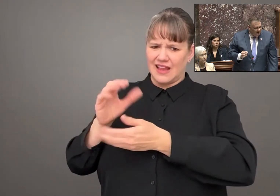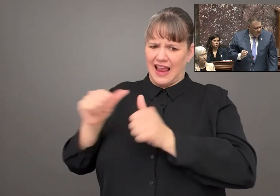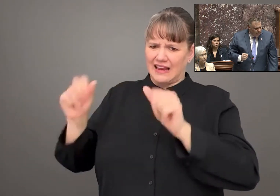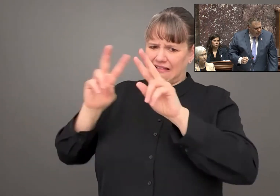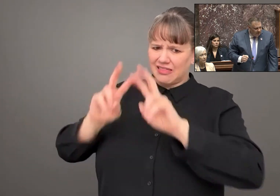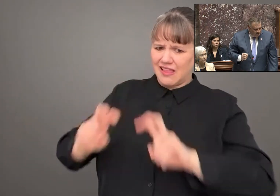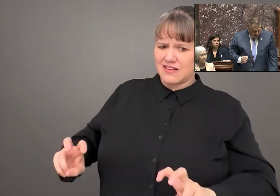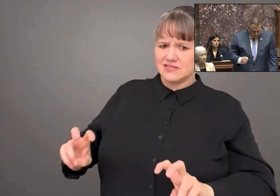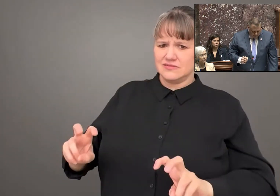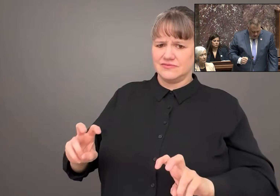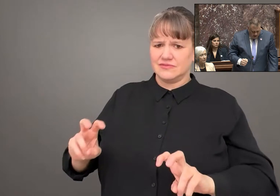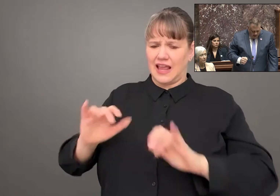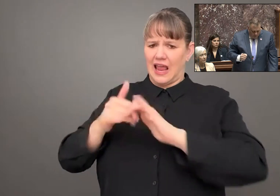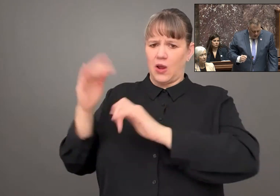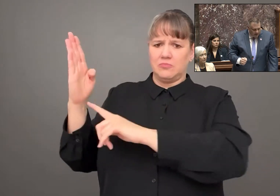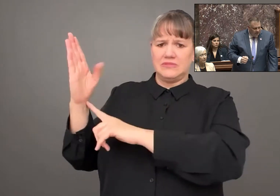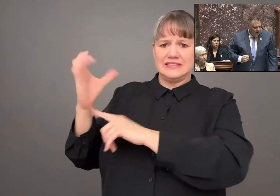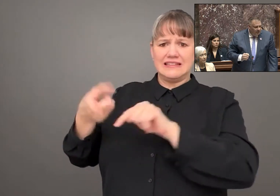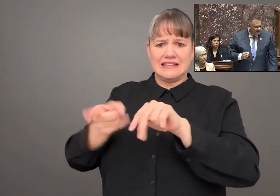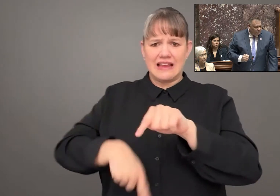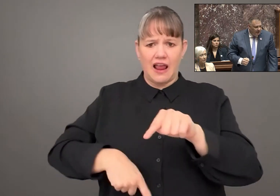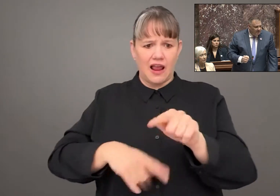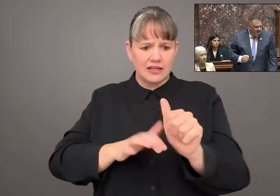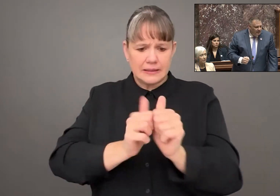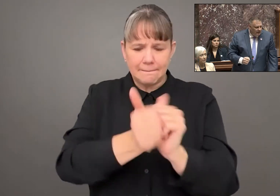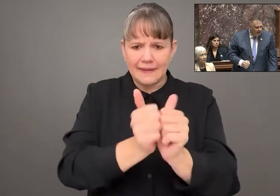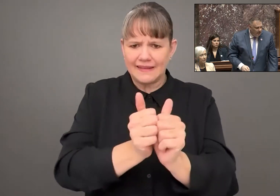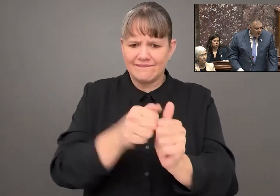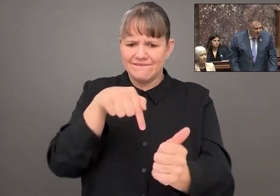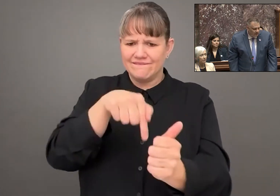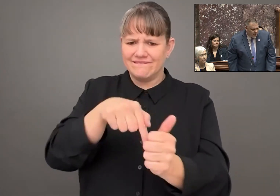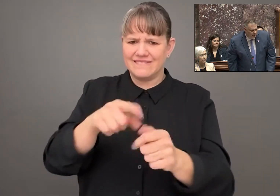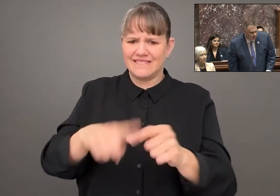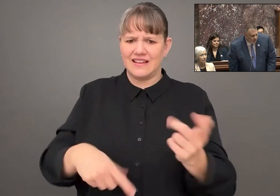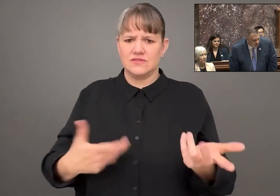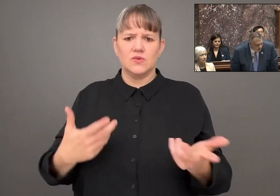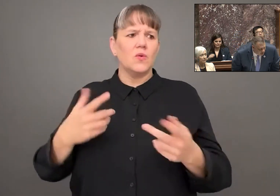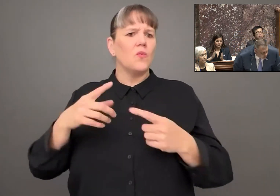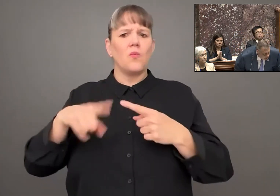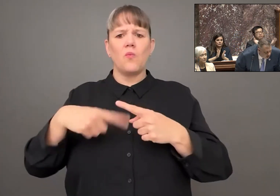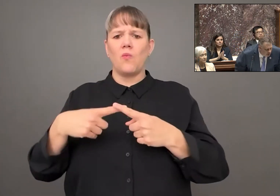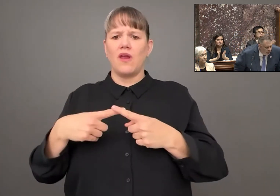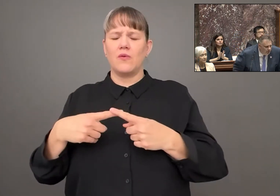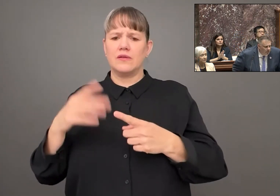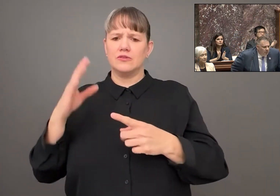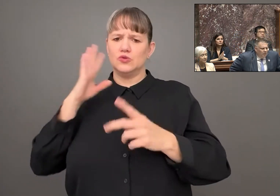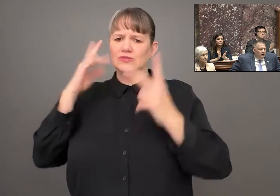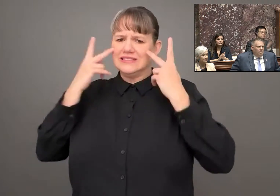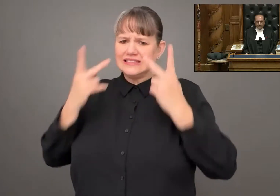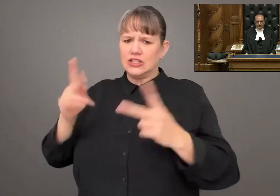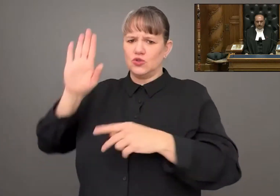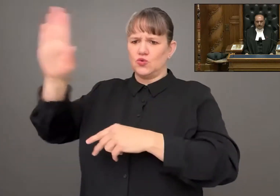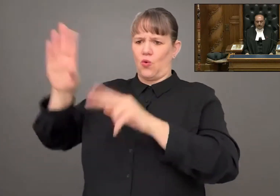position is in the forest sector, and when can we expect to see that analysis?